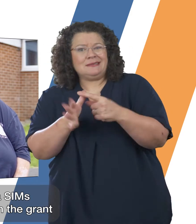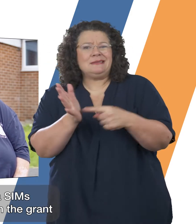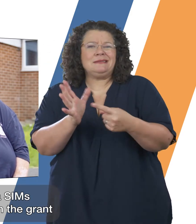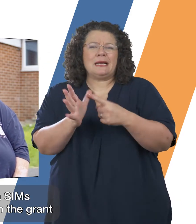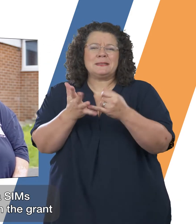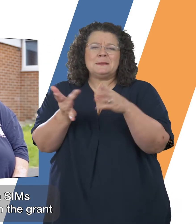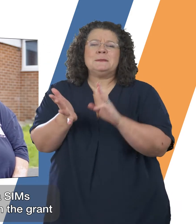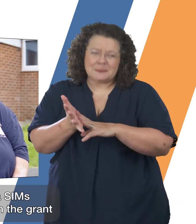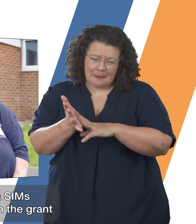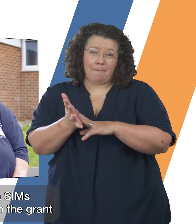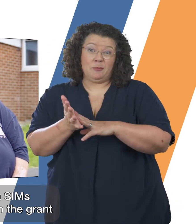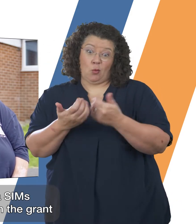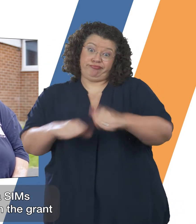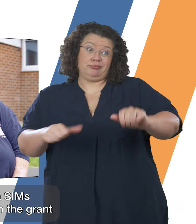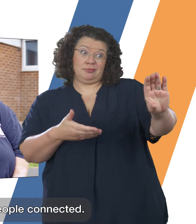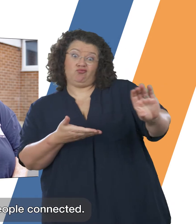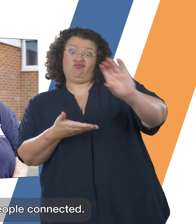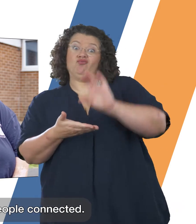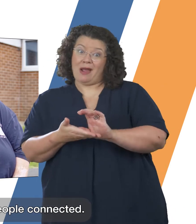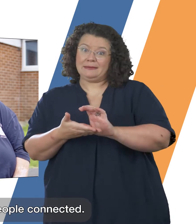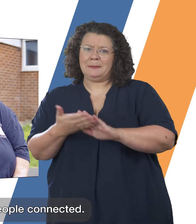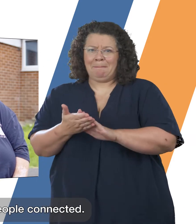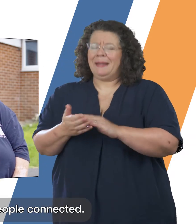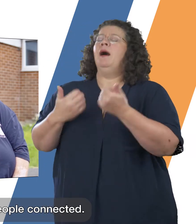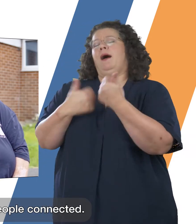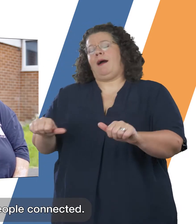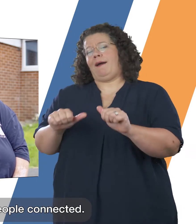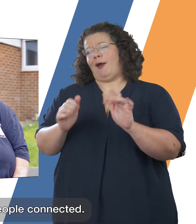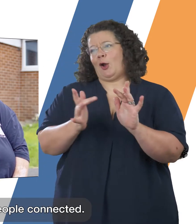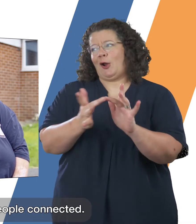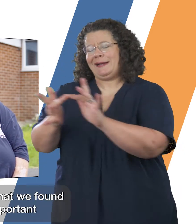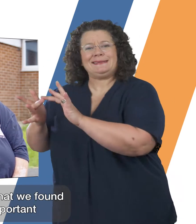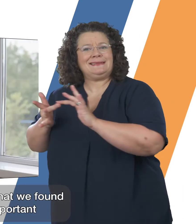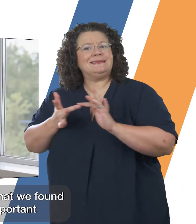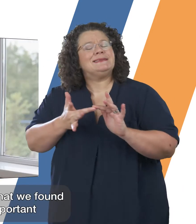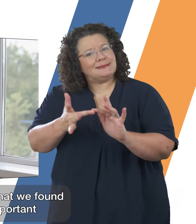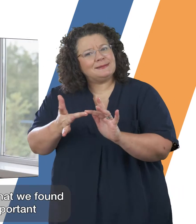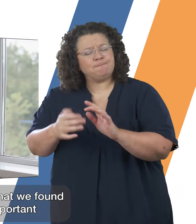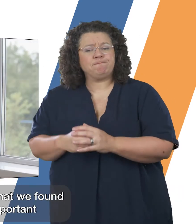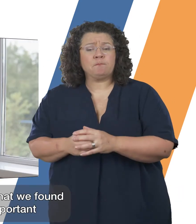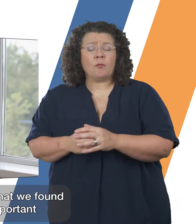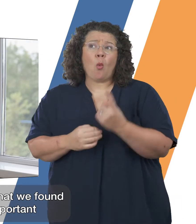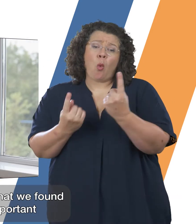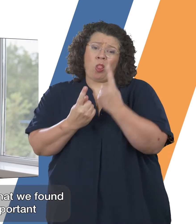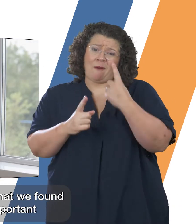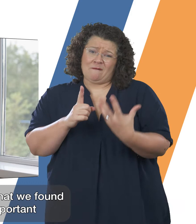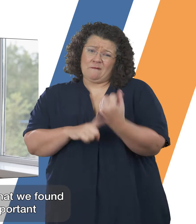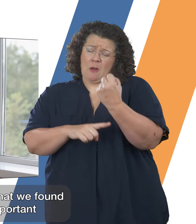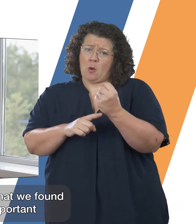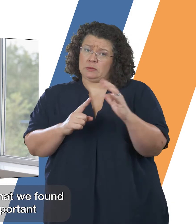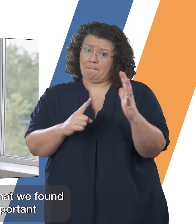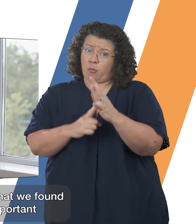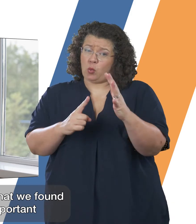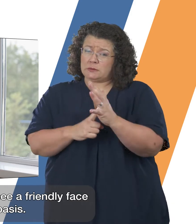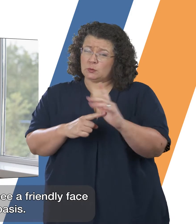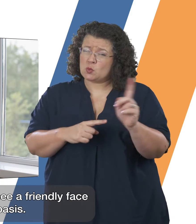we had from the grant so that we could get people connected. One of the things that we found was